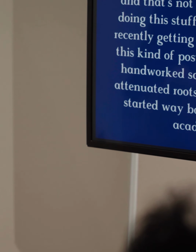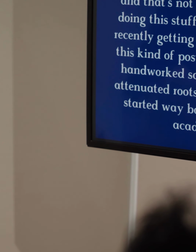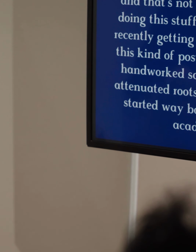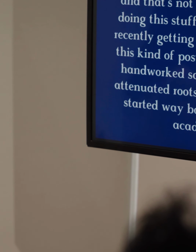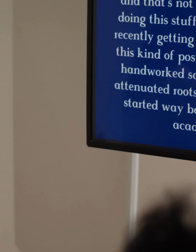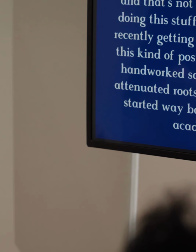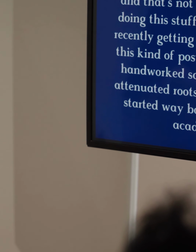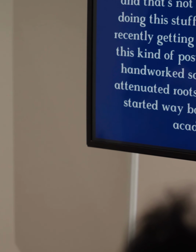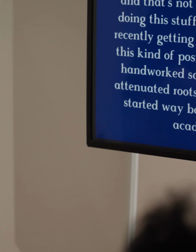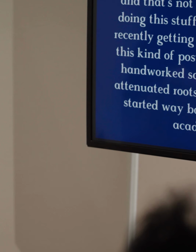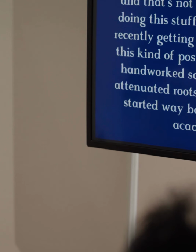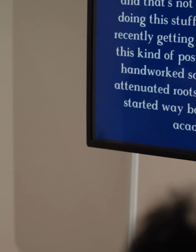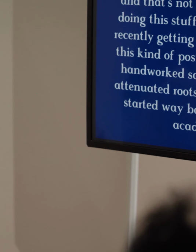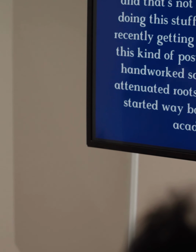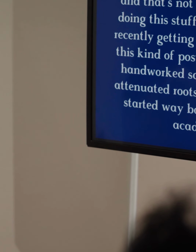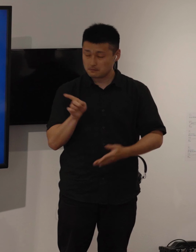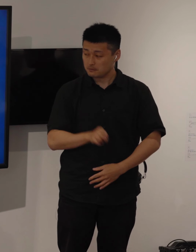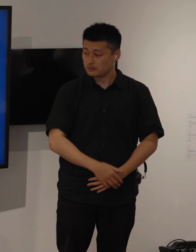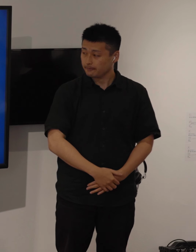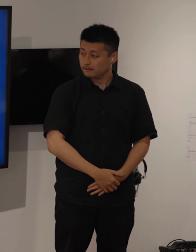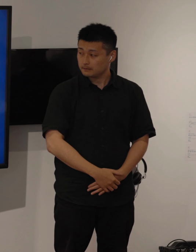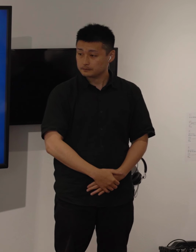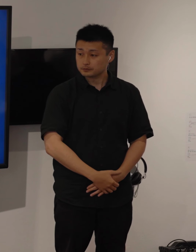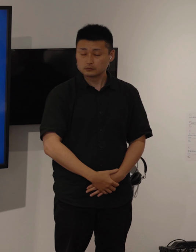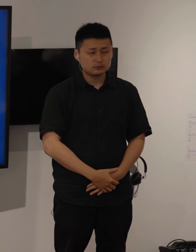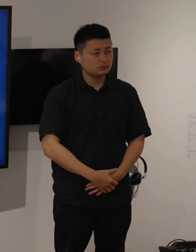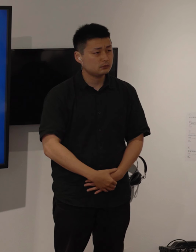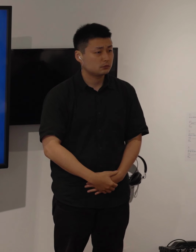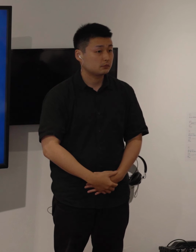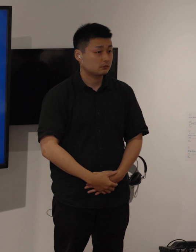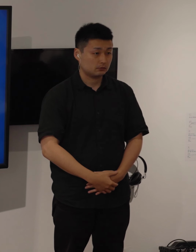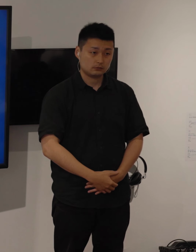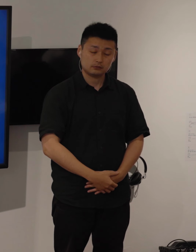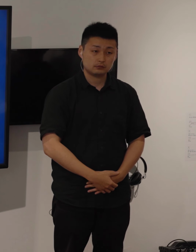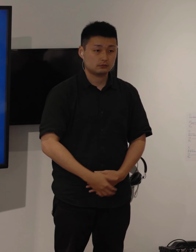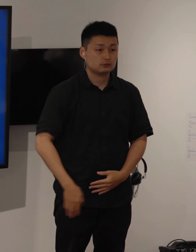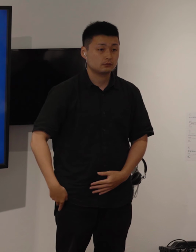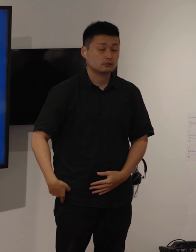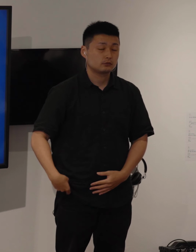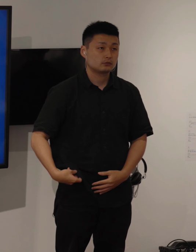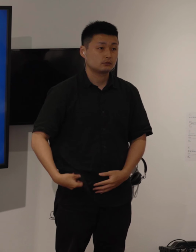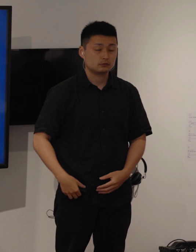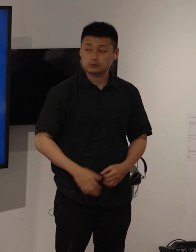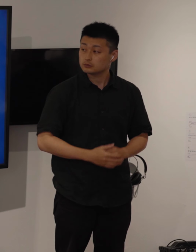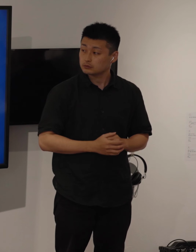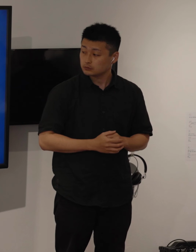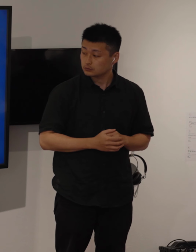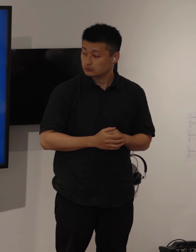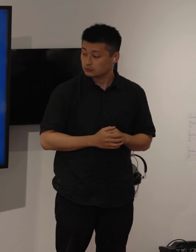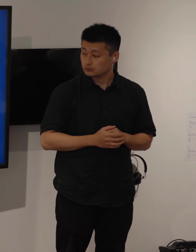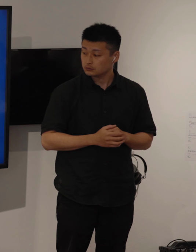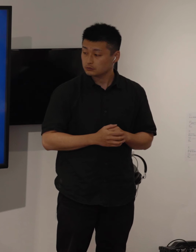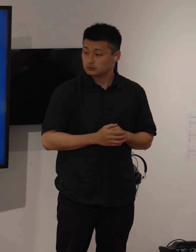Nice, academic, dull. If you remember seeing the photo at the beginning, how brightly coloured and